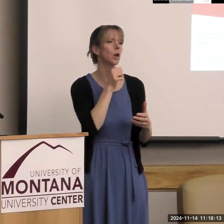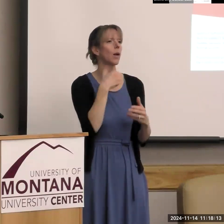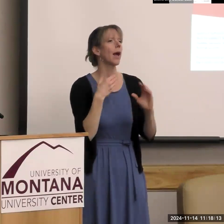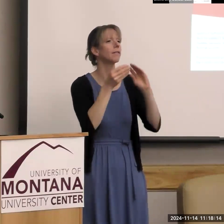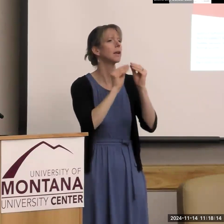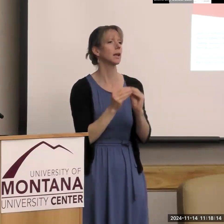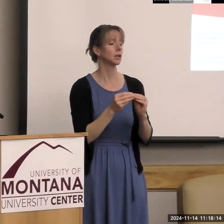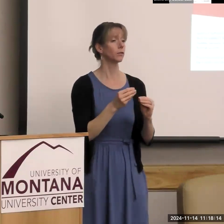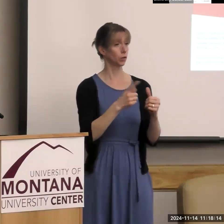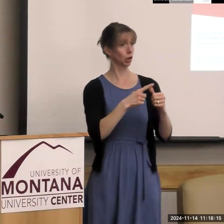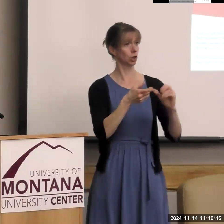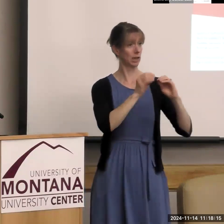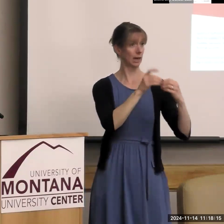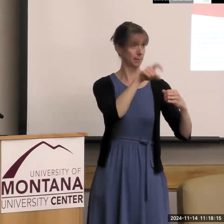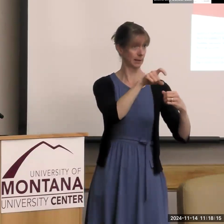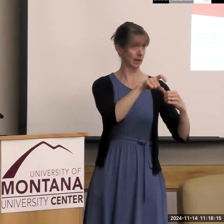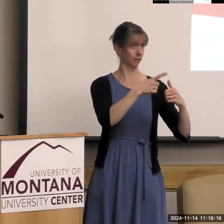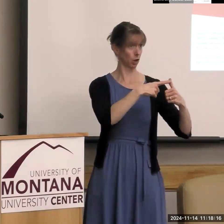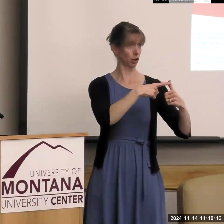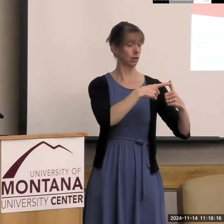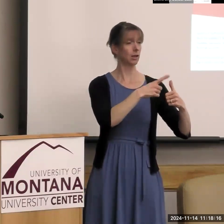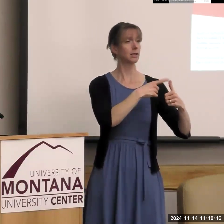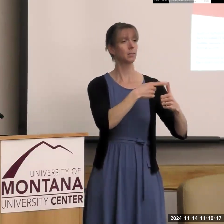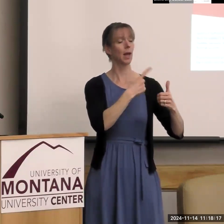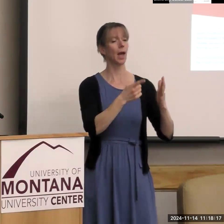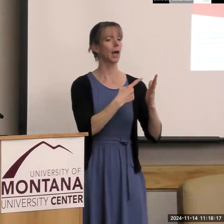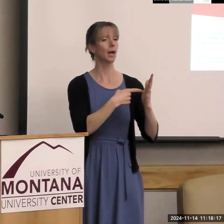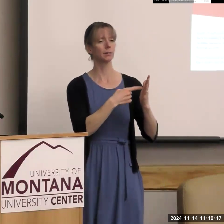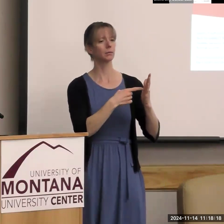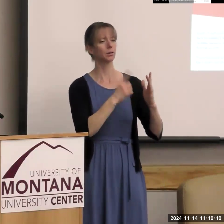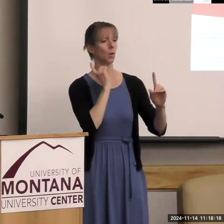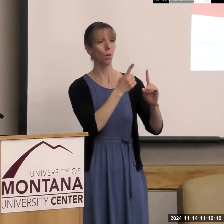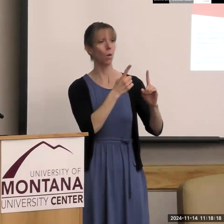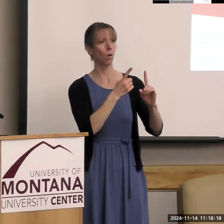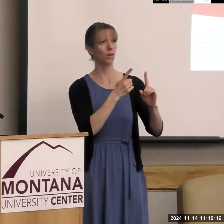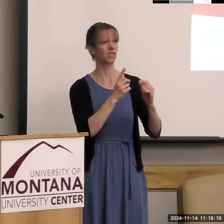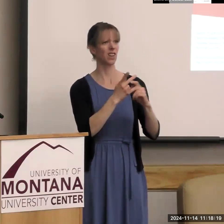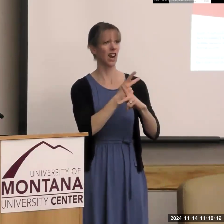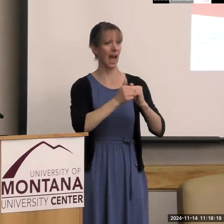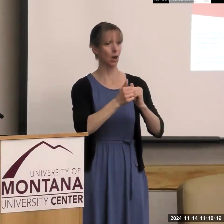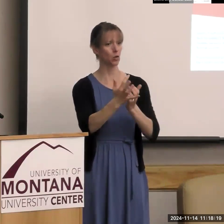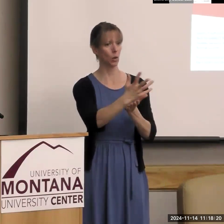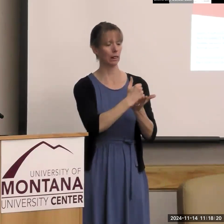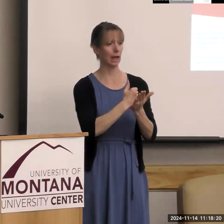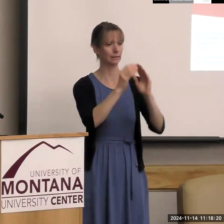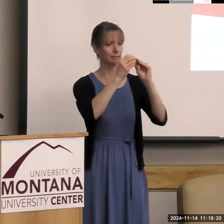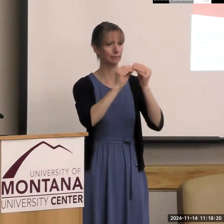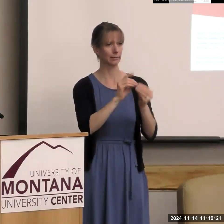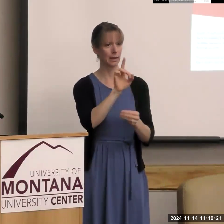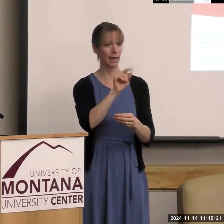with data, right? And sometimes the goal in your plan is to find out how to get data. So I mean, it seems